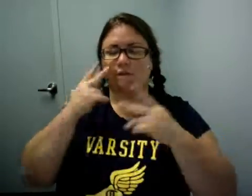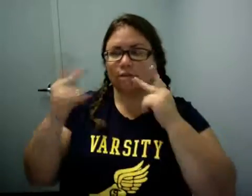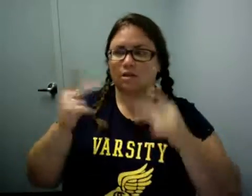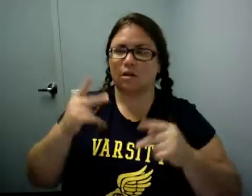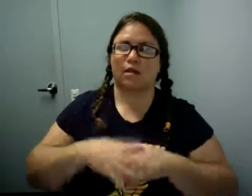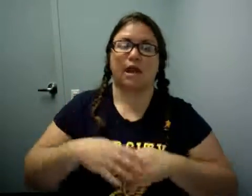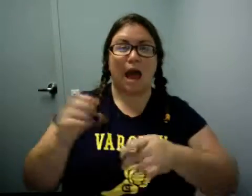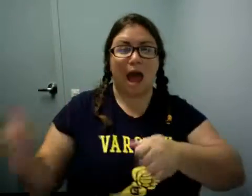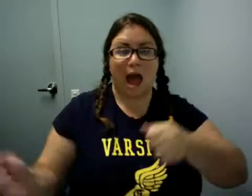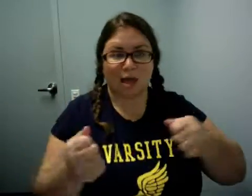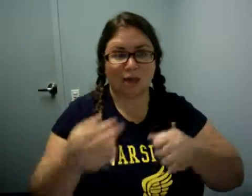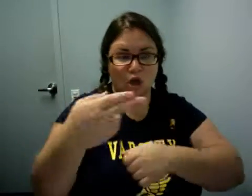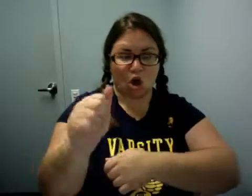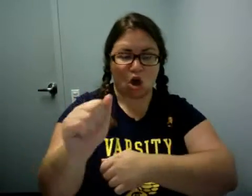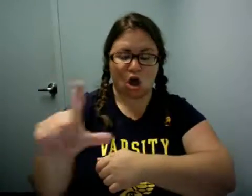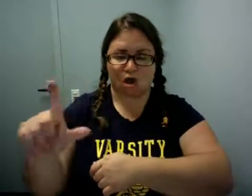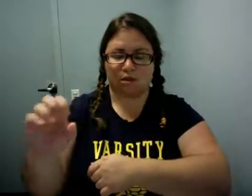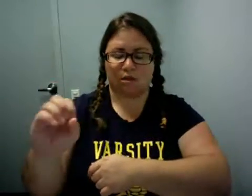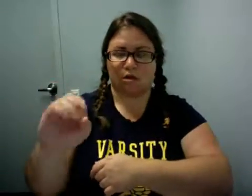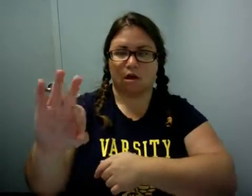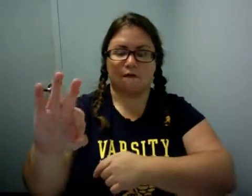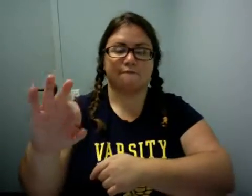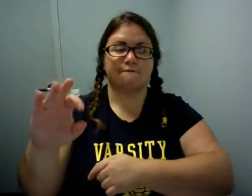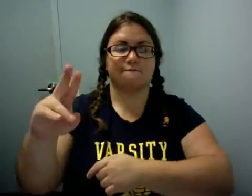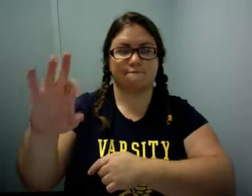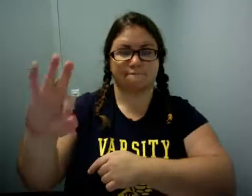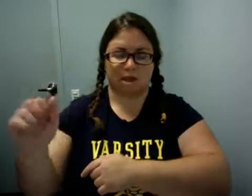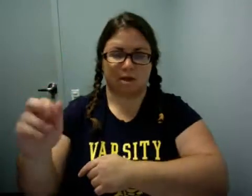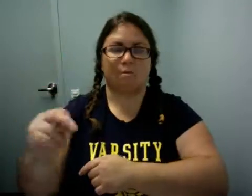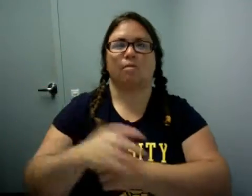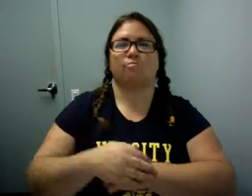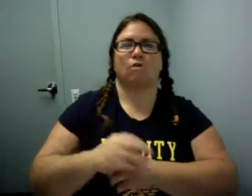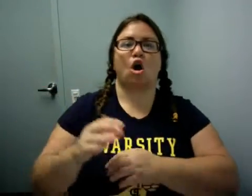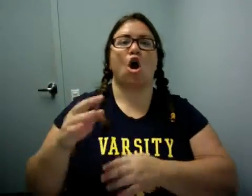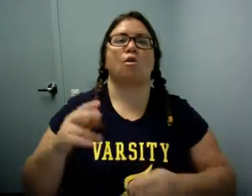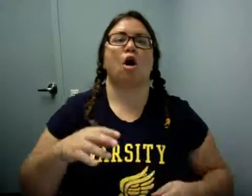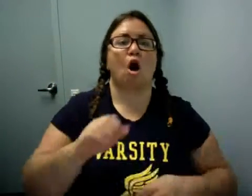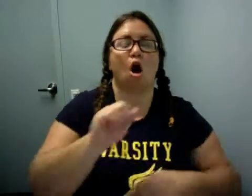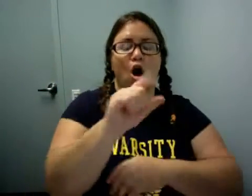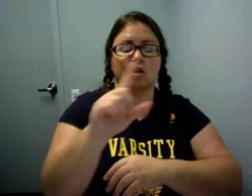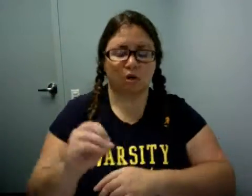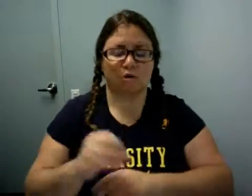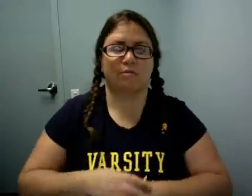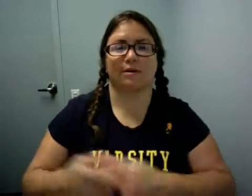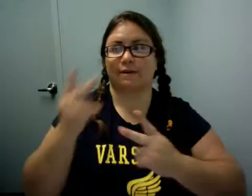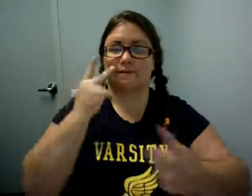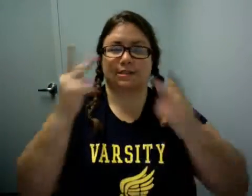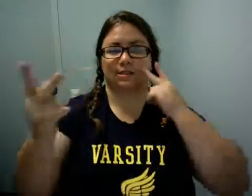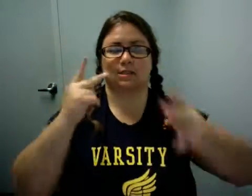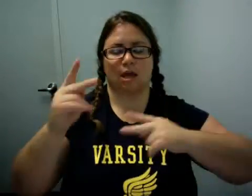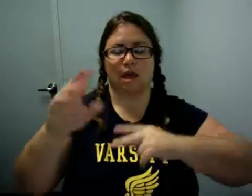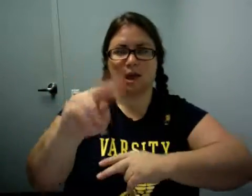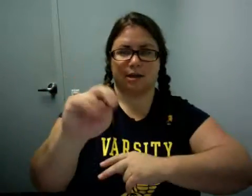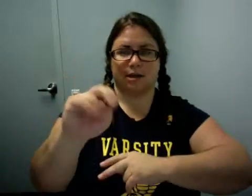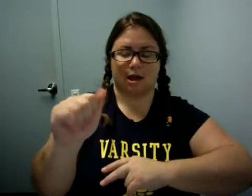Toronto, and we also plan to stop at Niagara Falls. Awesome, so excited. So this is in